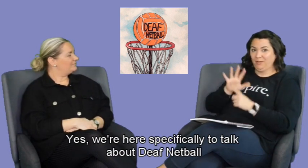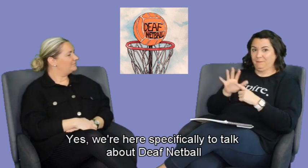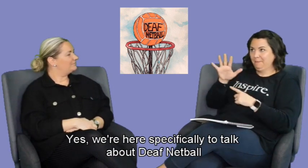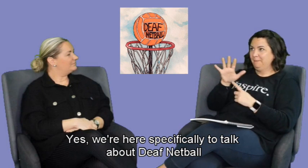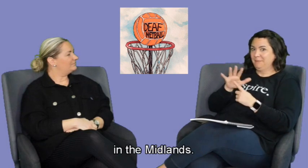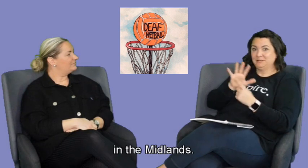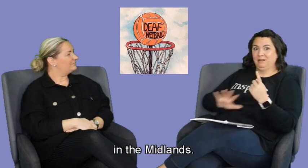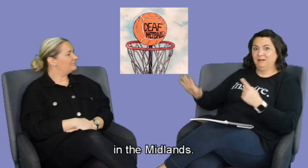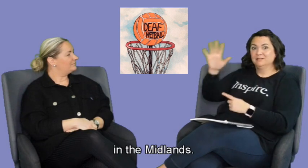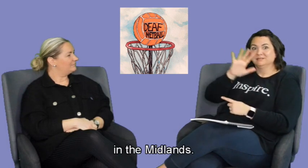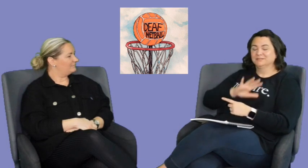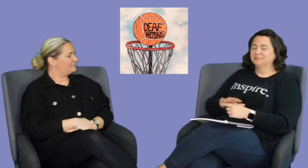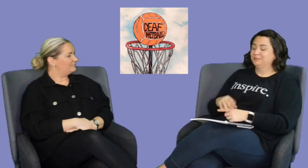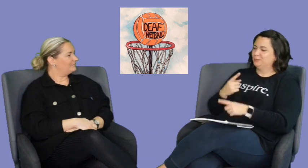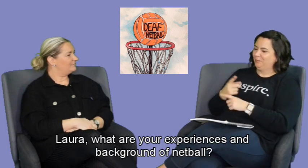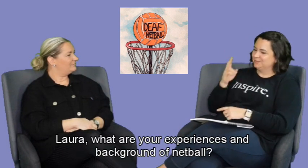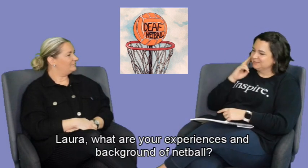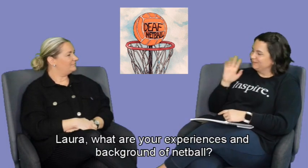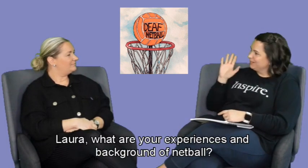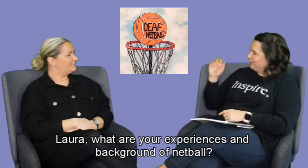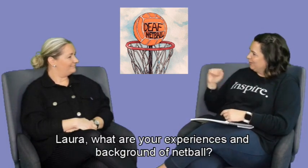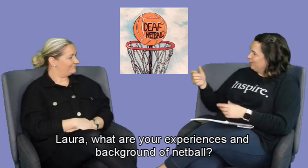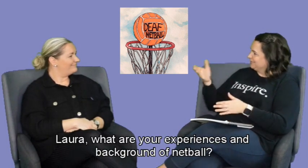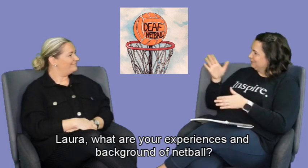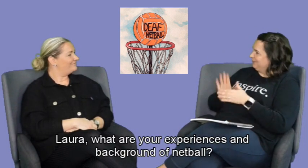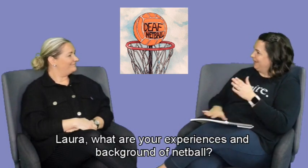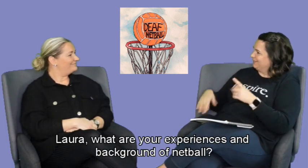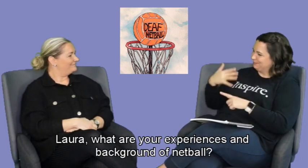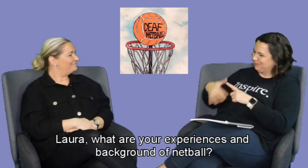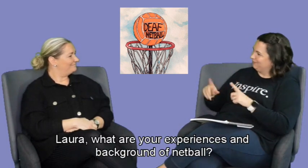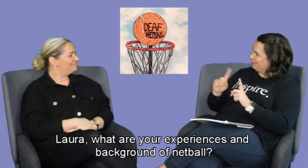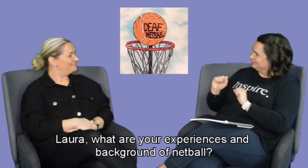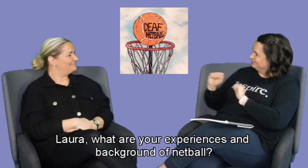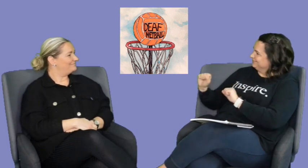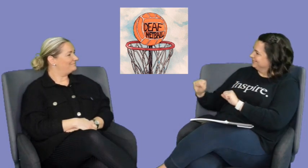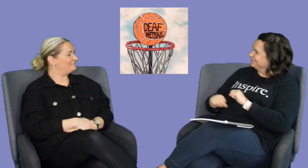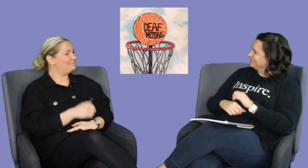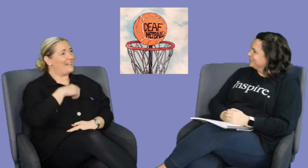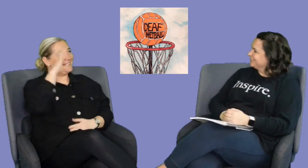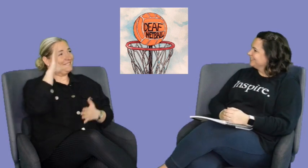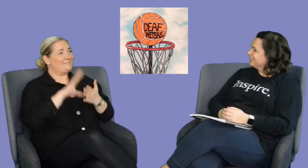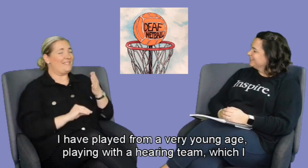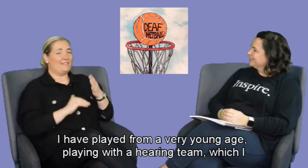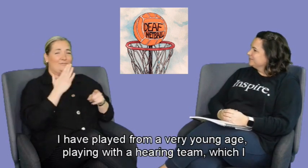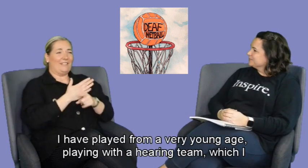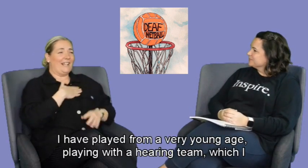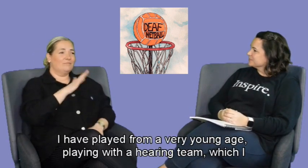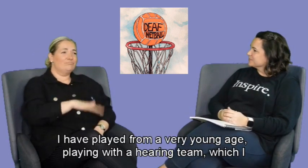Netball in the Midlands. Laura, what are your experiences and background of netball? I have played from a very